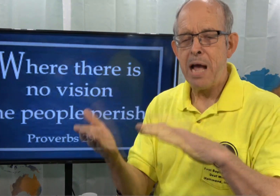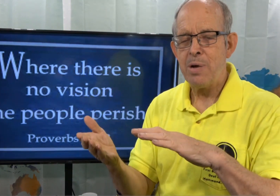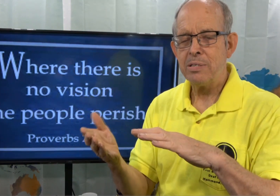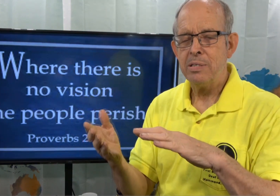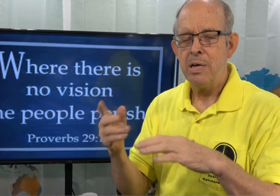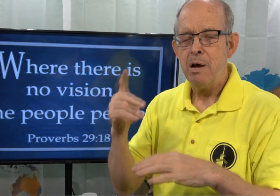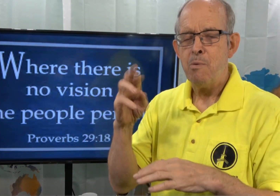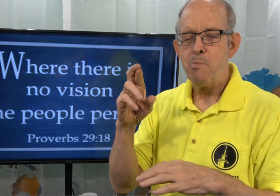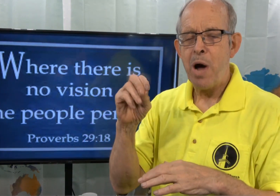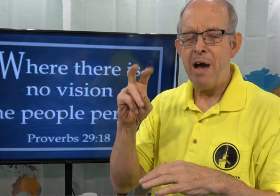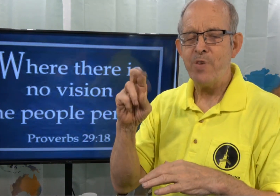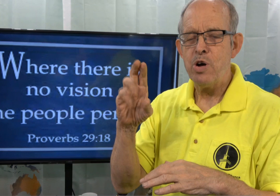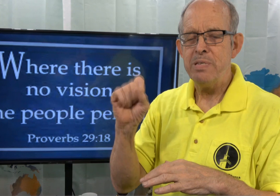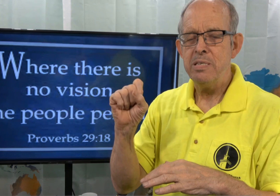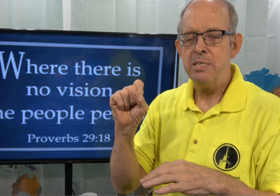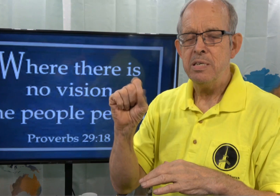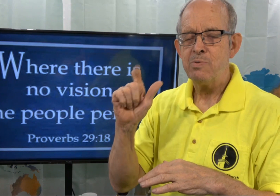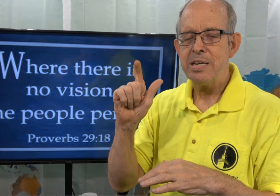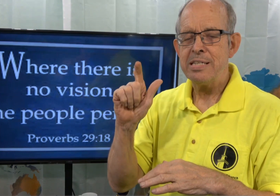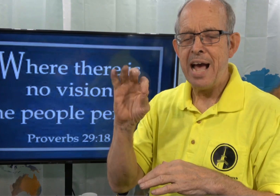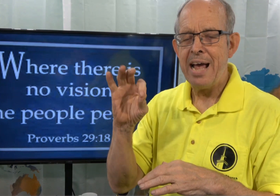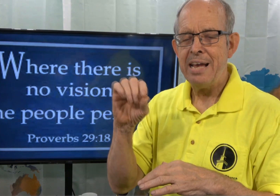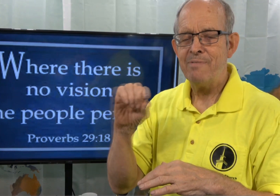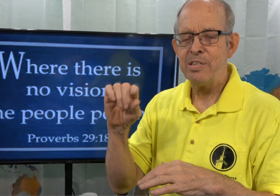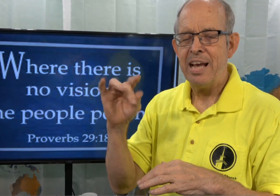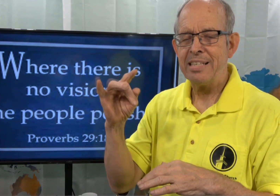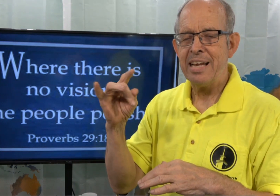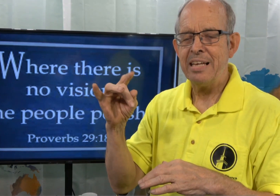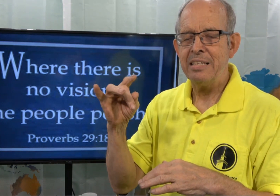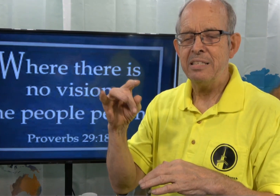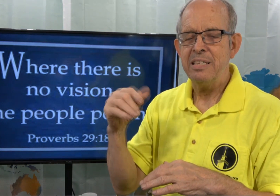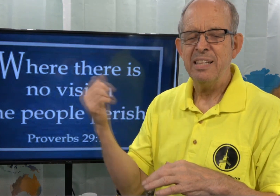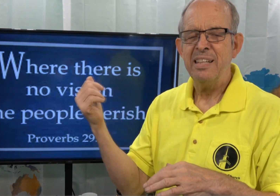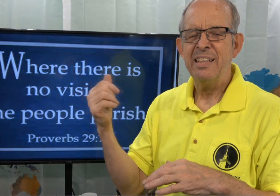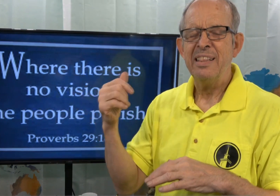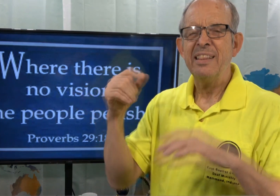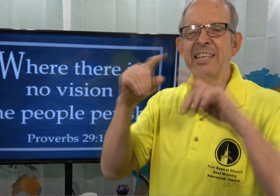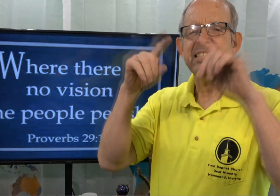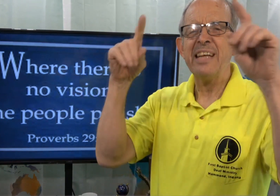perish. Proverbs 29, verse 18. The